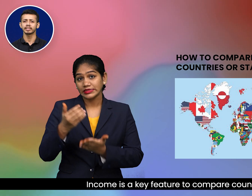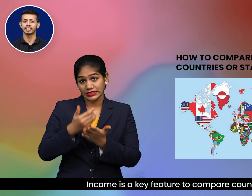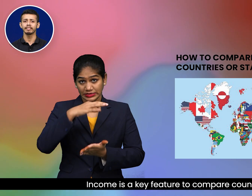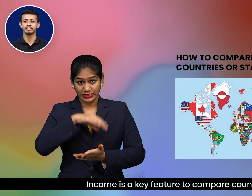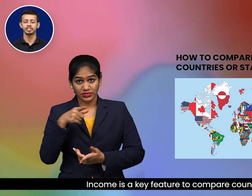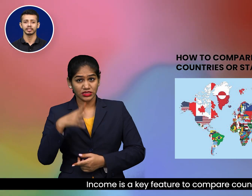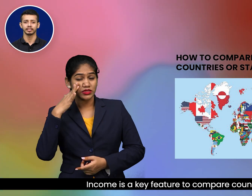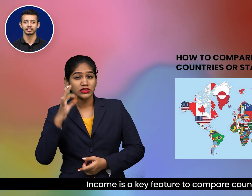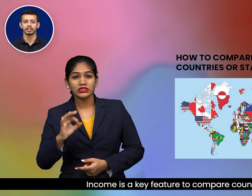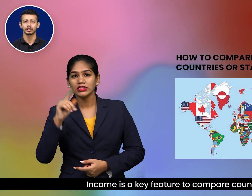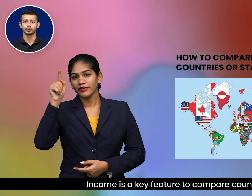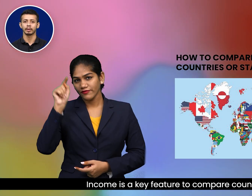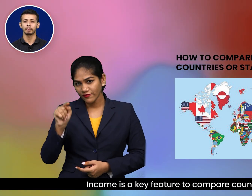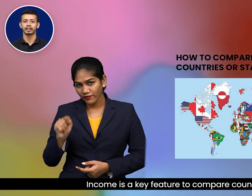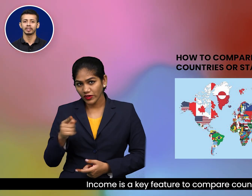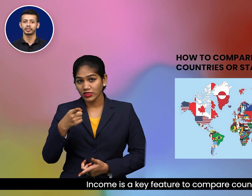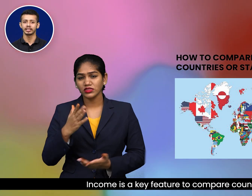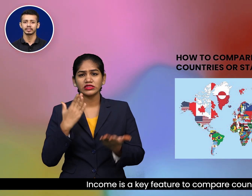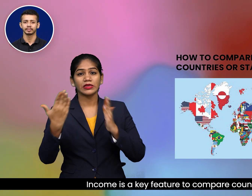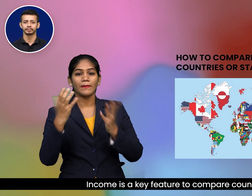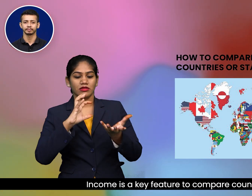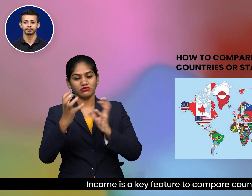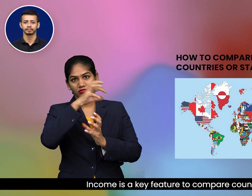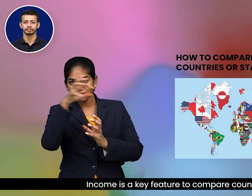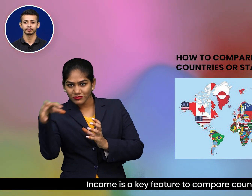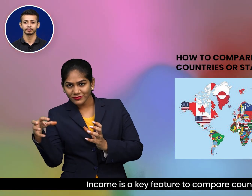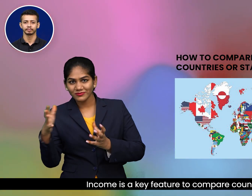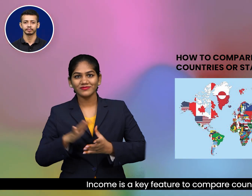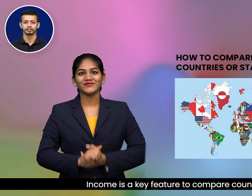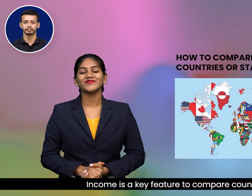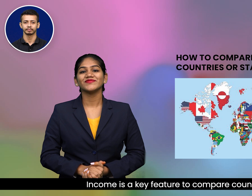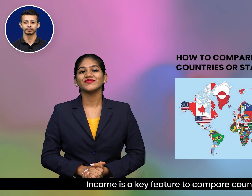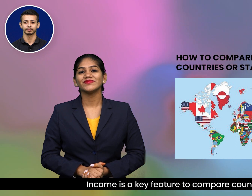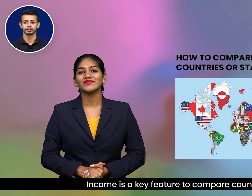Income is a key feature to compare countries.